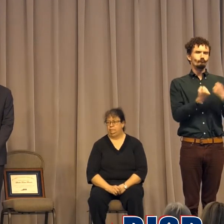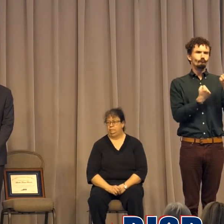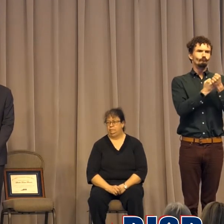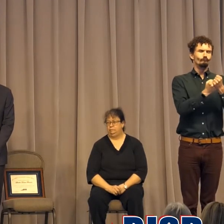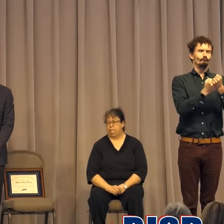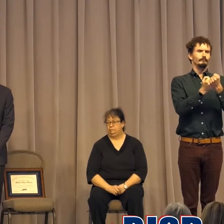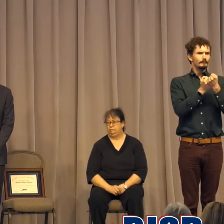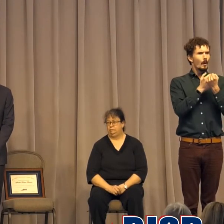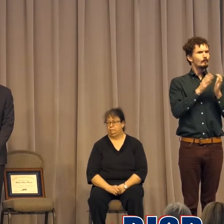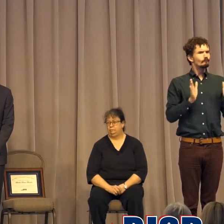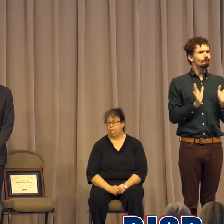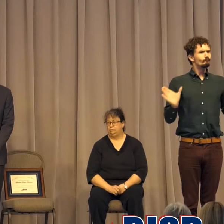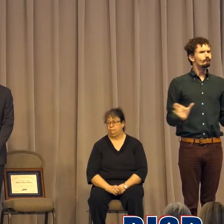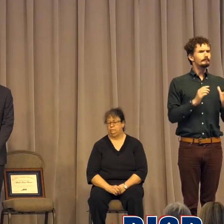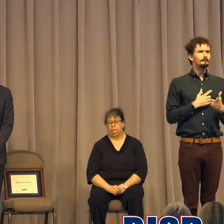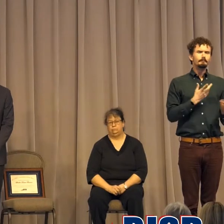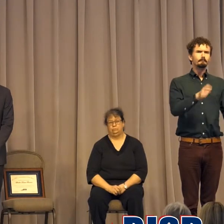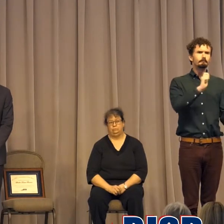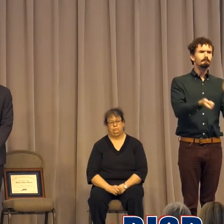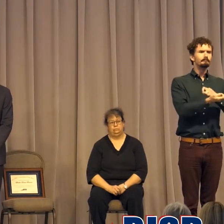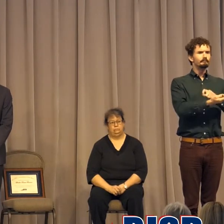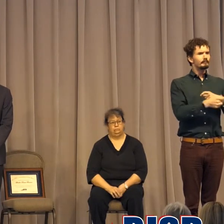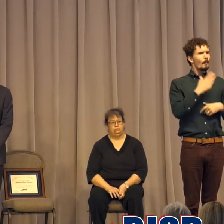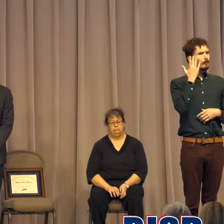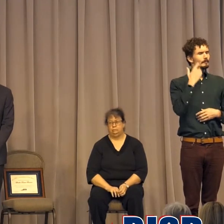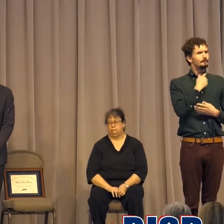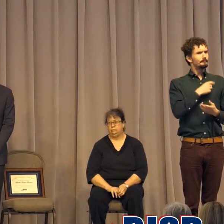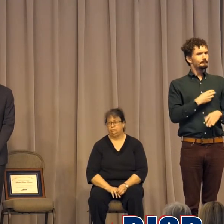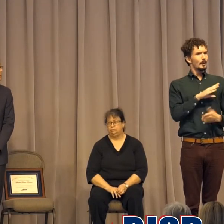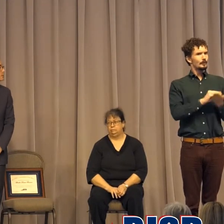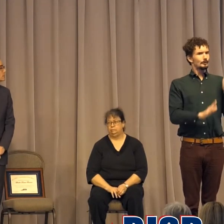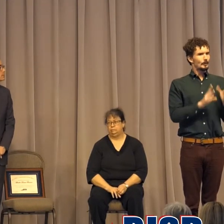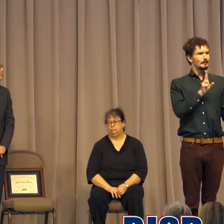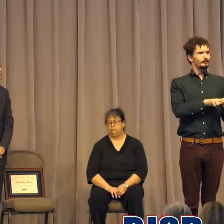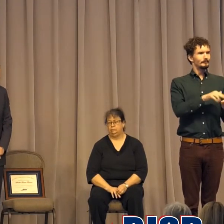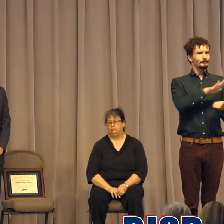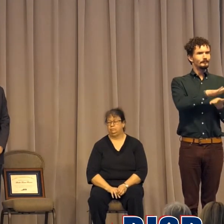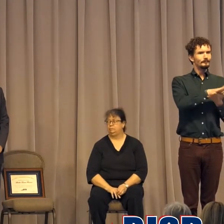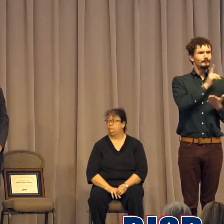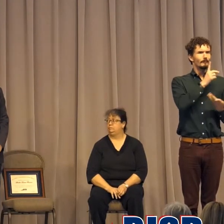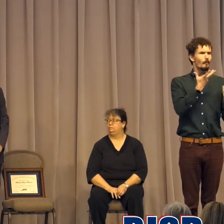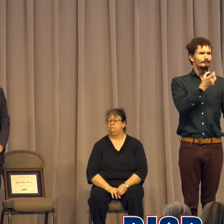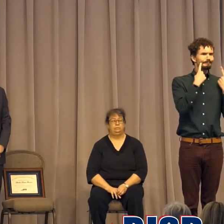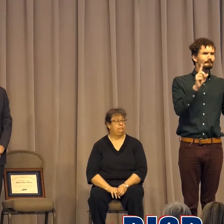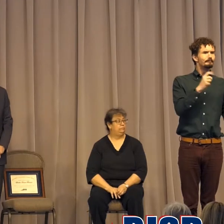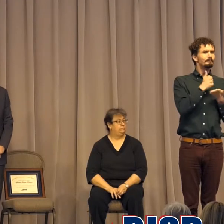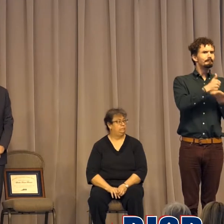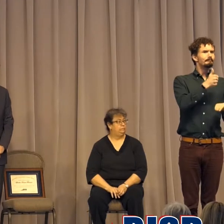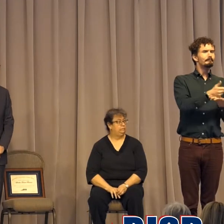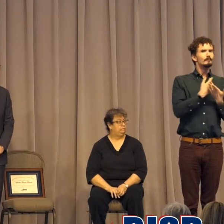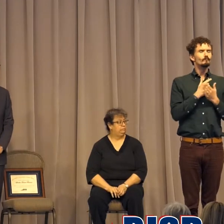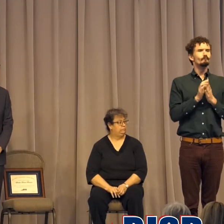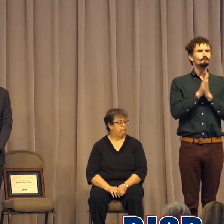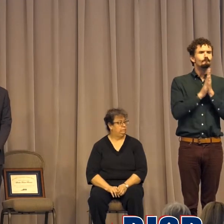Urging significant changes be made to help our students and schools succeed. We were passionate and persistent,